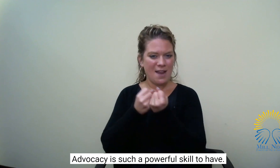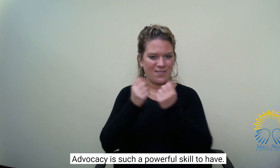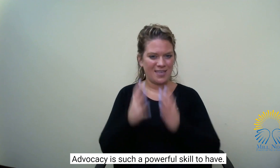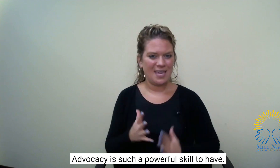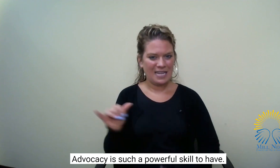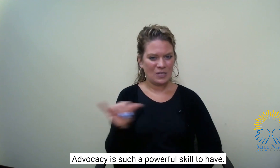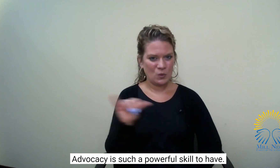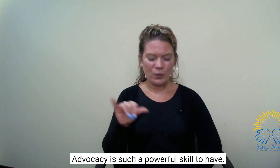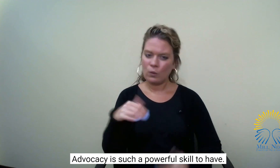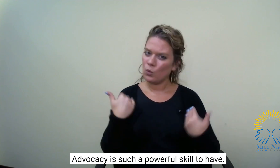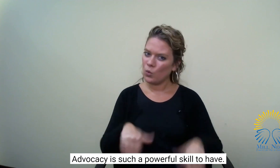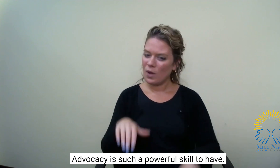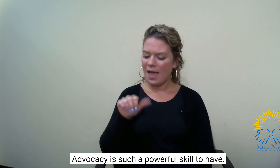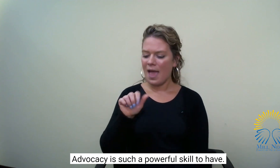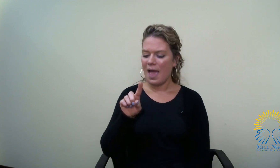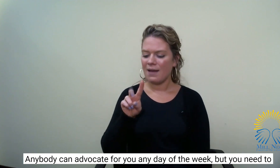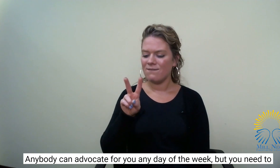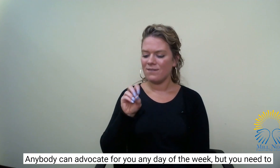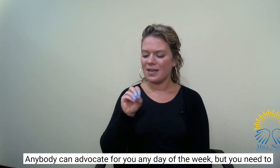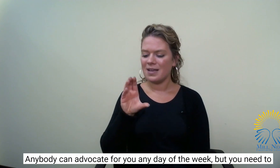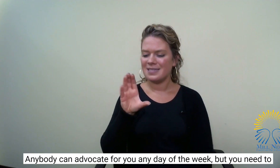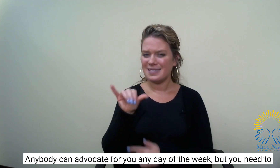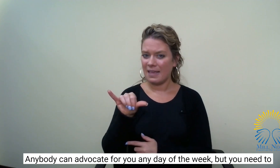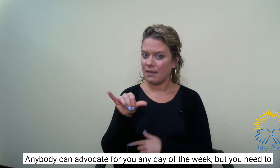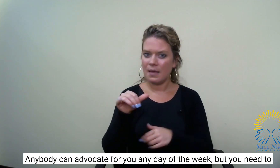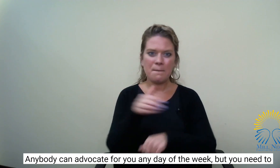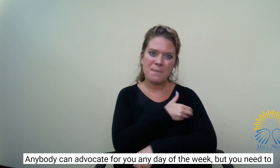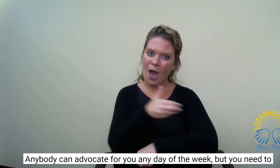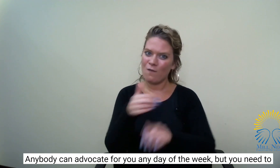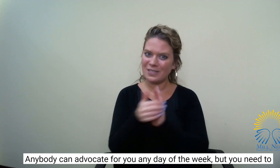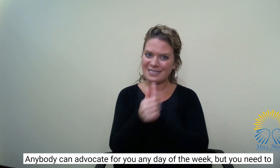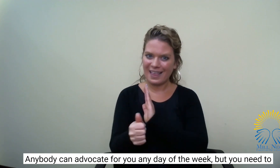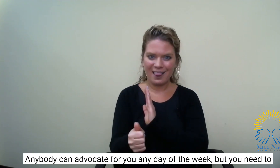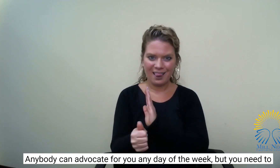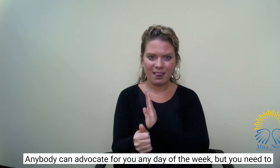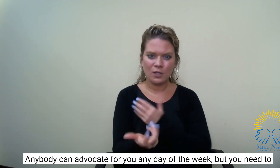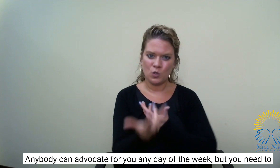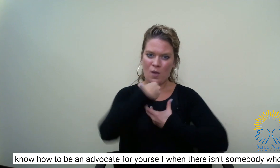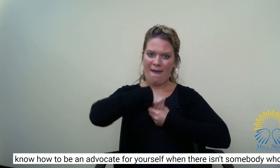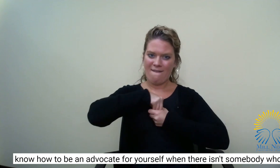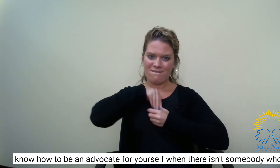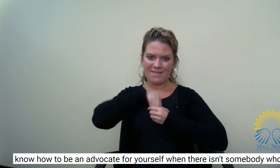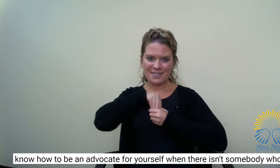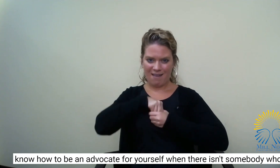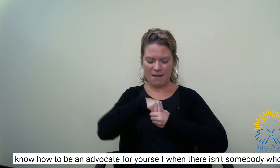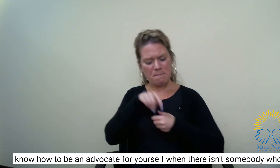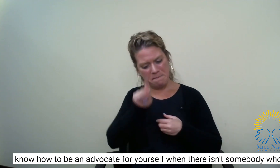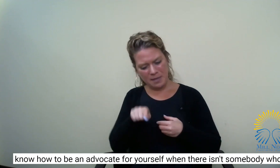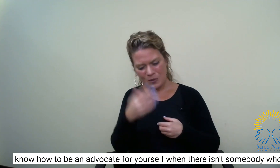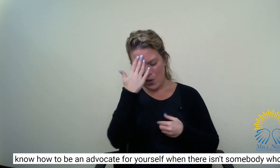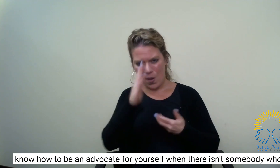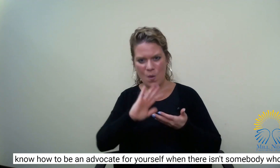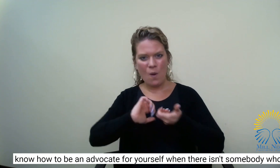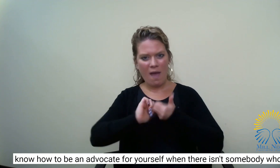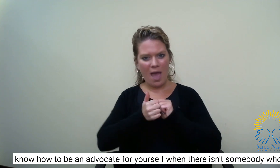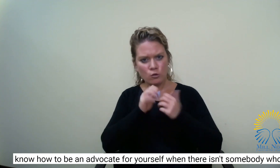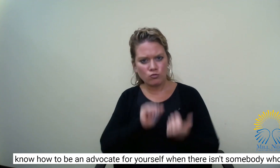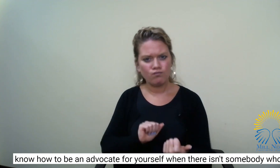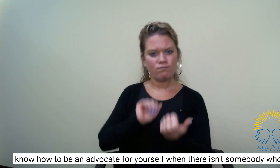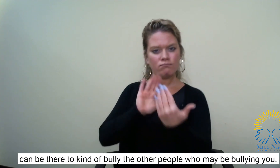powerful skill to have. Anybody can advocate for you any day of the week, but you need to know how to be an advocate for yourself when there isn't somebody who can